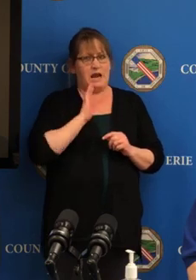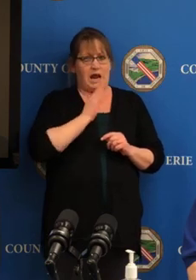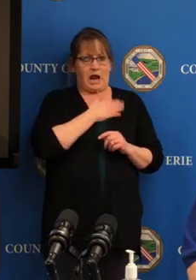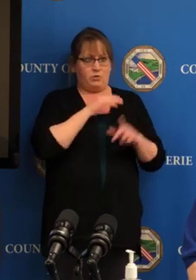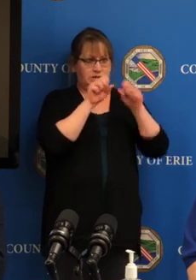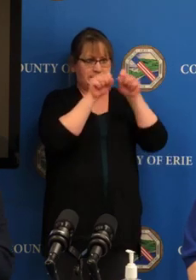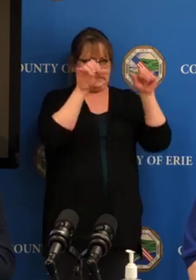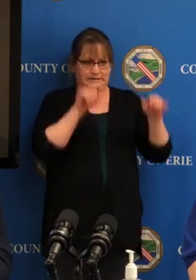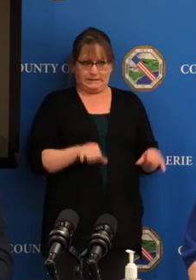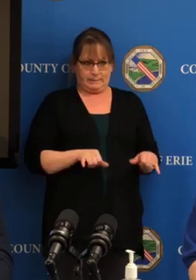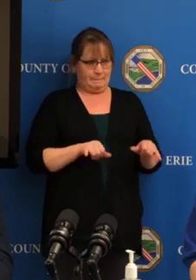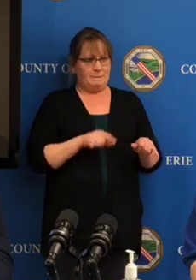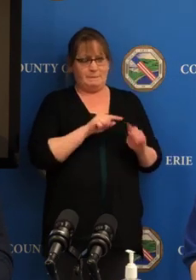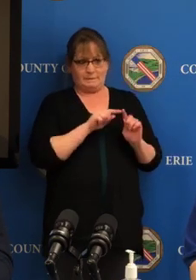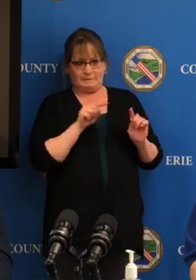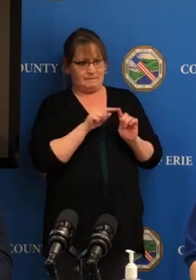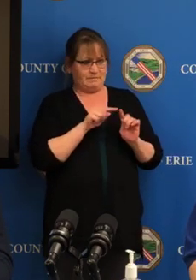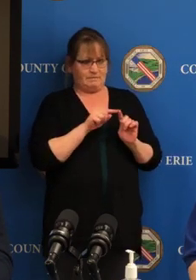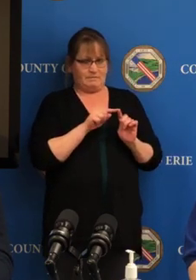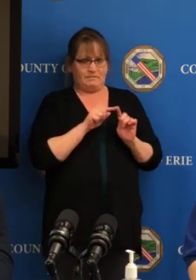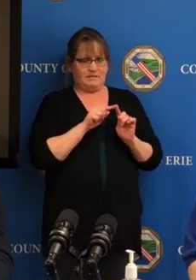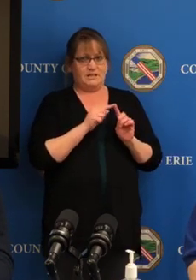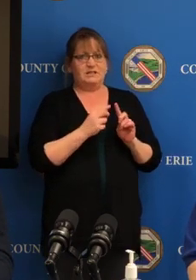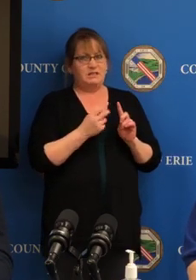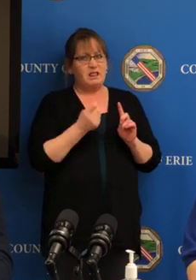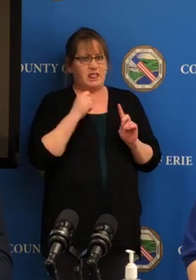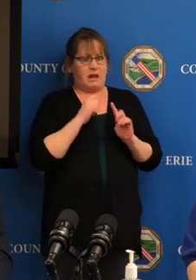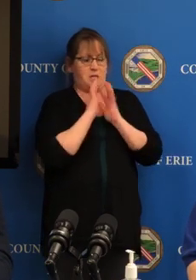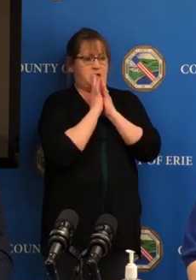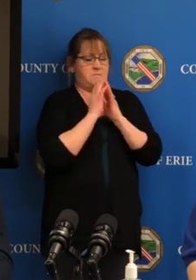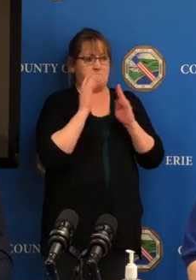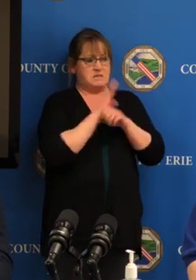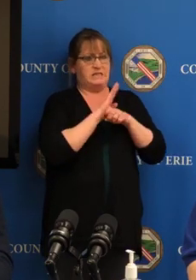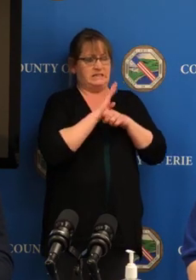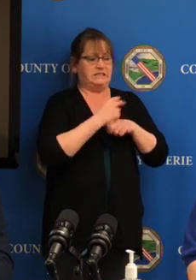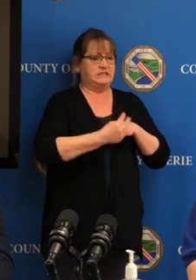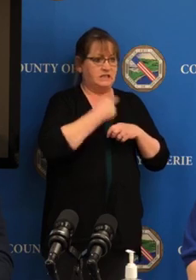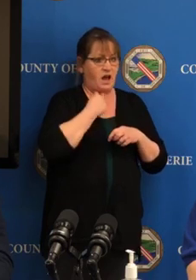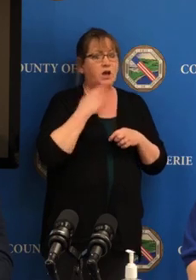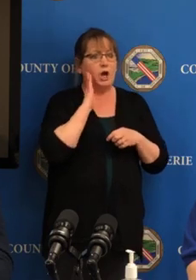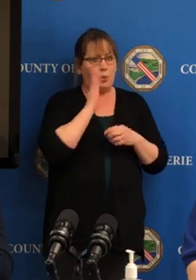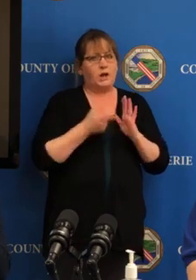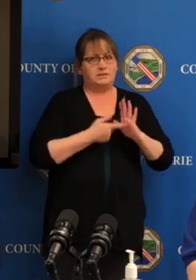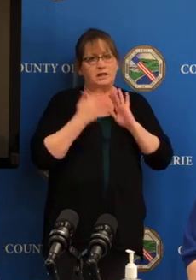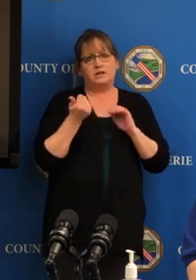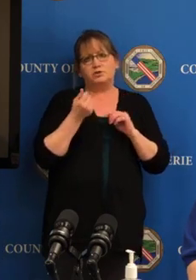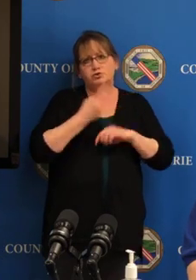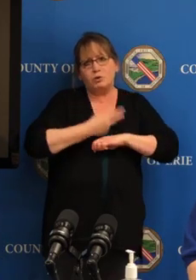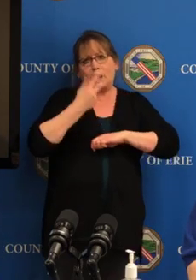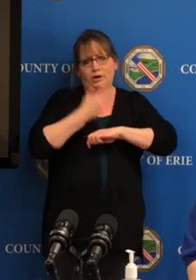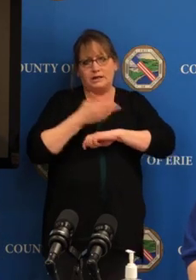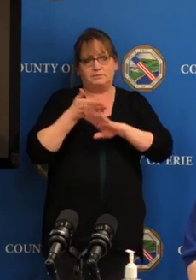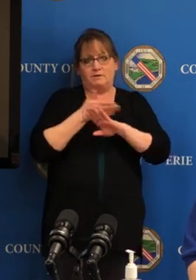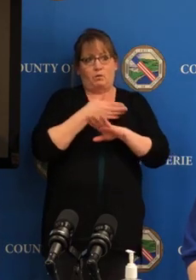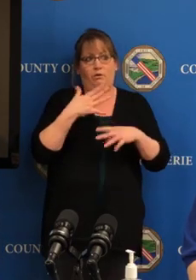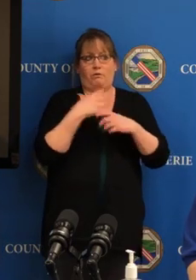is getting bottlenecked, if you will, so it's going to take a couple days before you receive your first meal, so please be